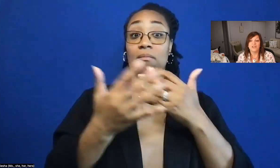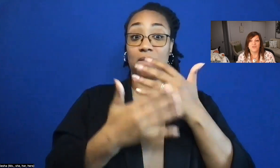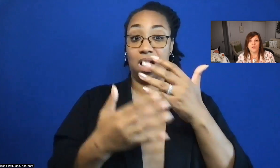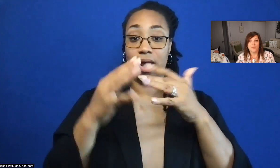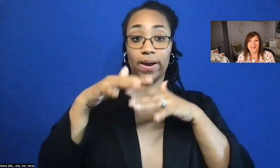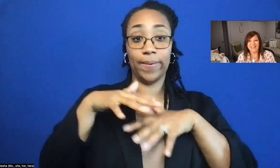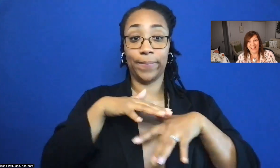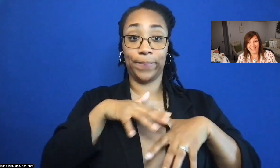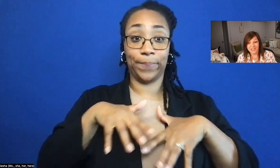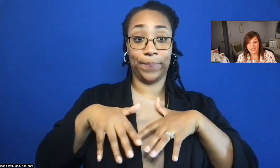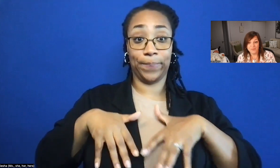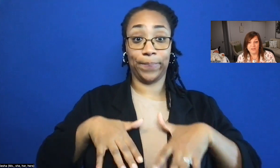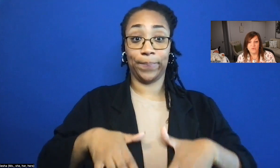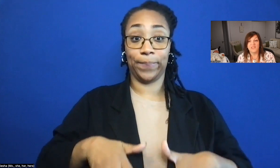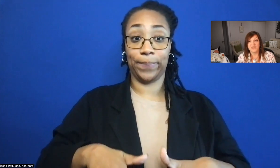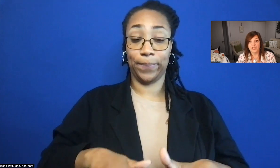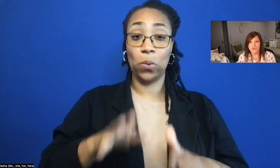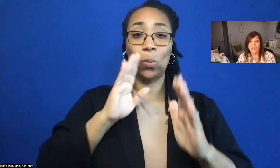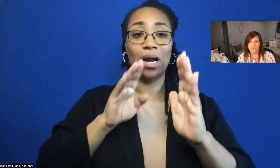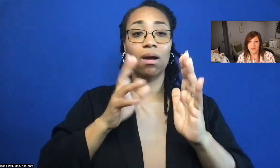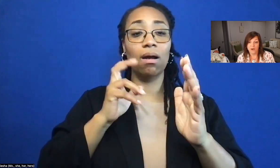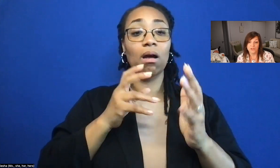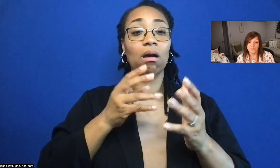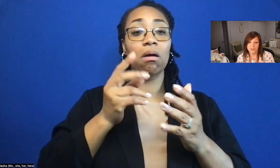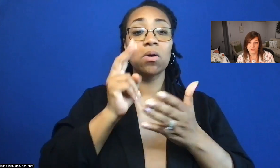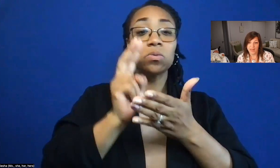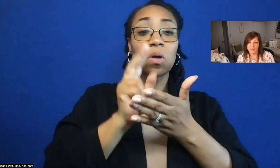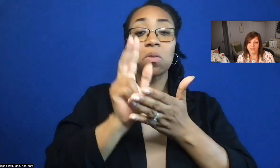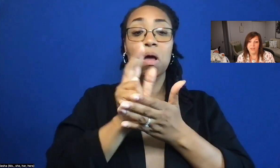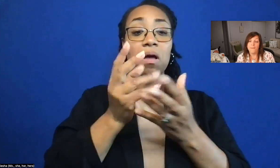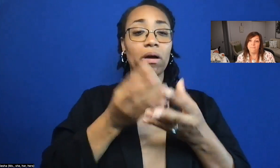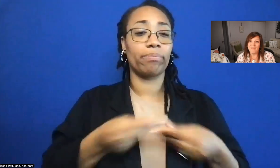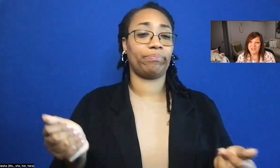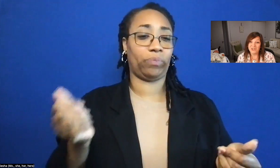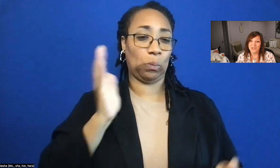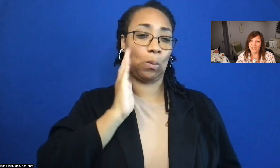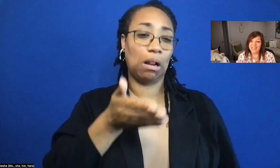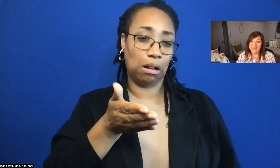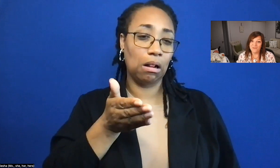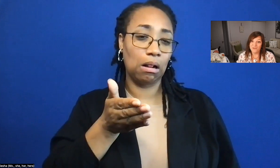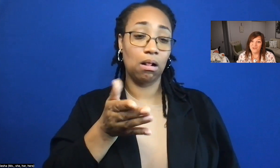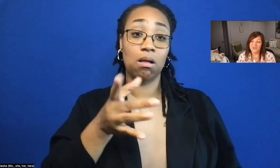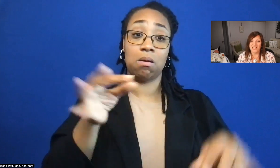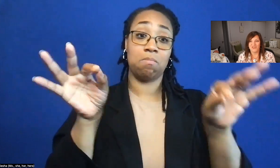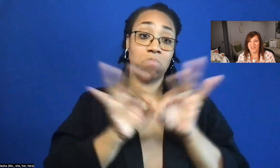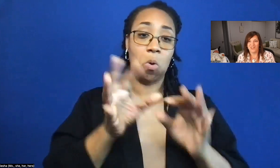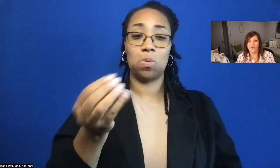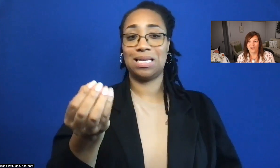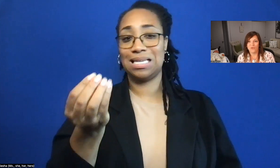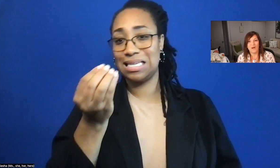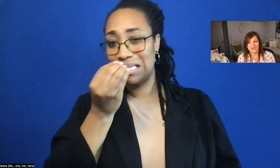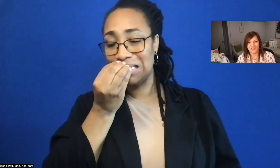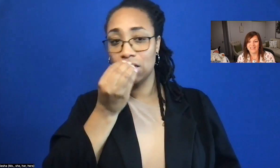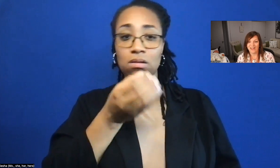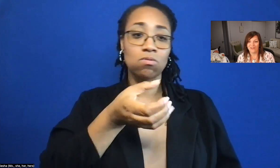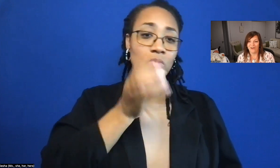clears from your body and your milk within 2 to 3 hours per drink. Make sure you're eating food and drinking water